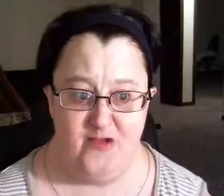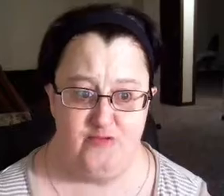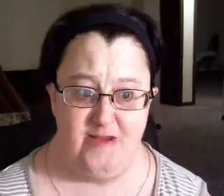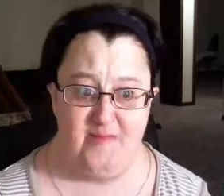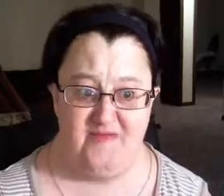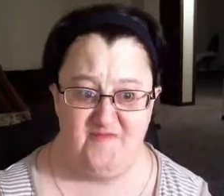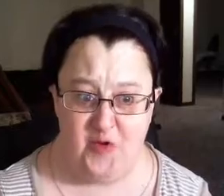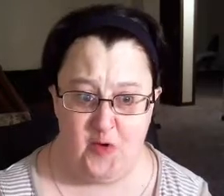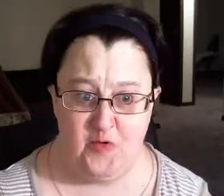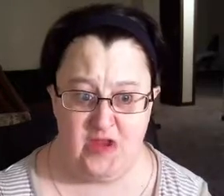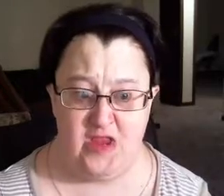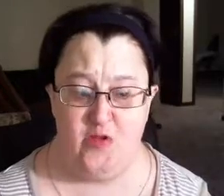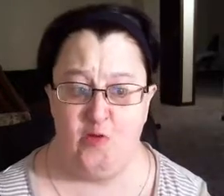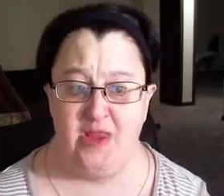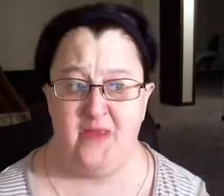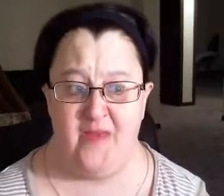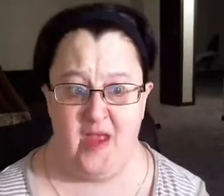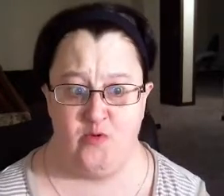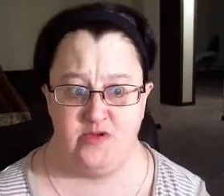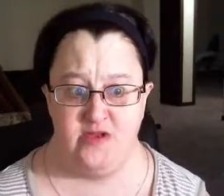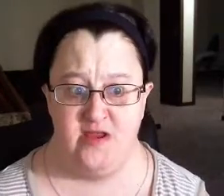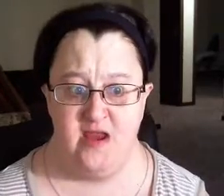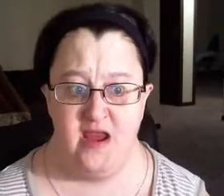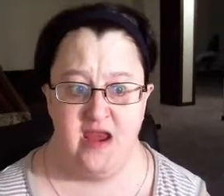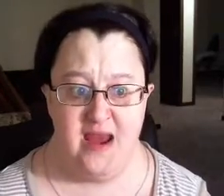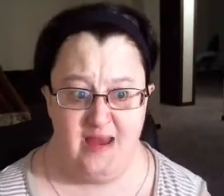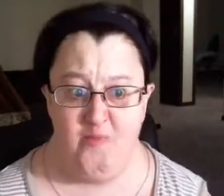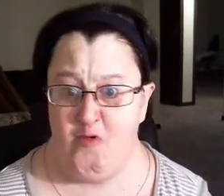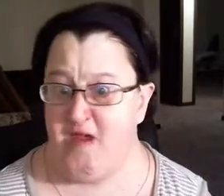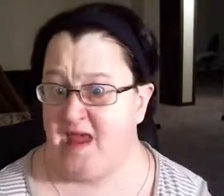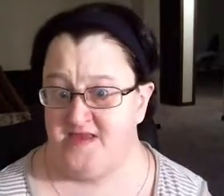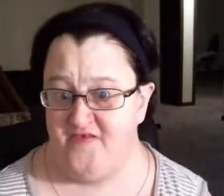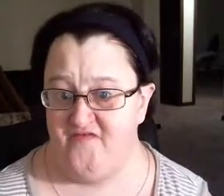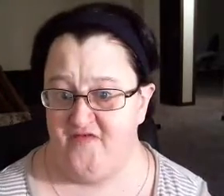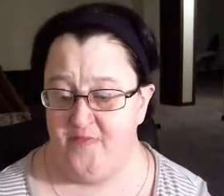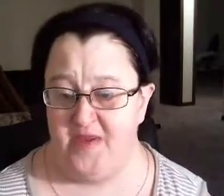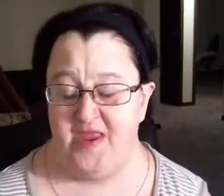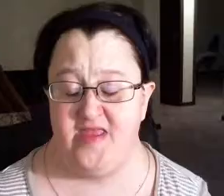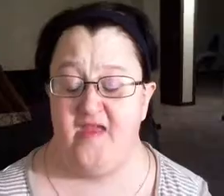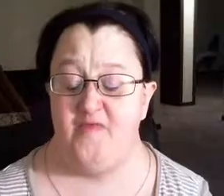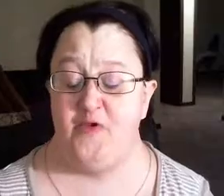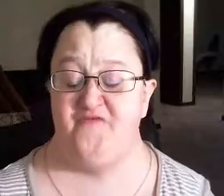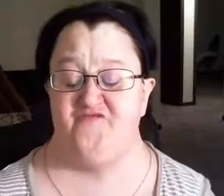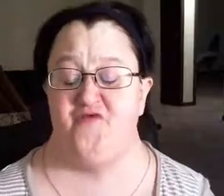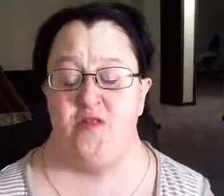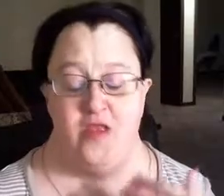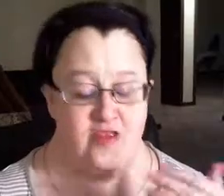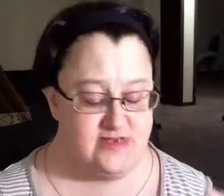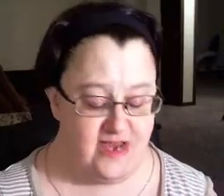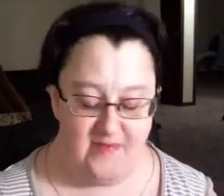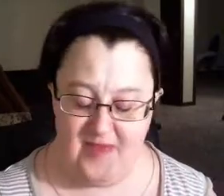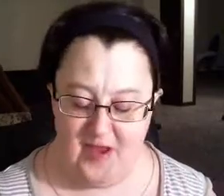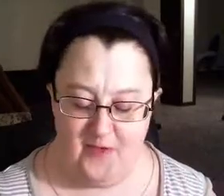short types of foods it's only about getting more active because i've known for a long time now